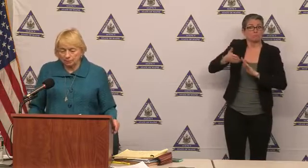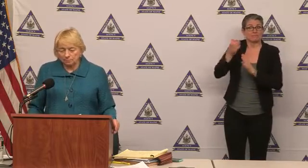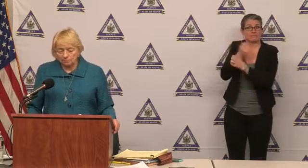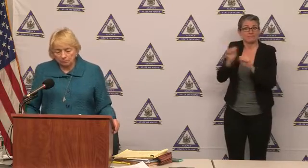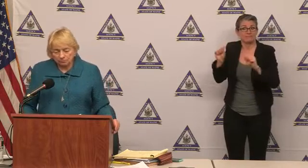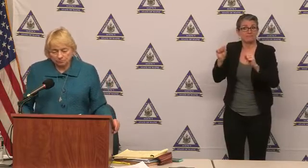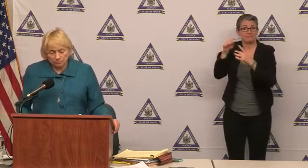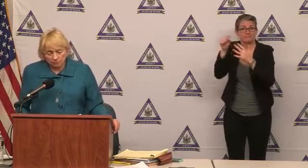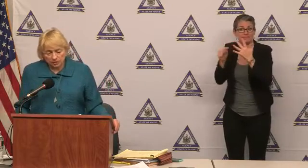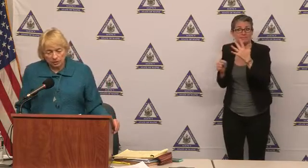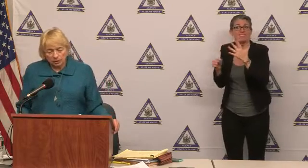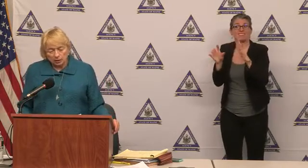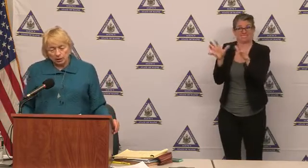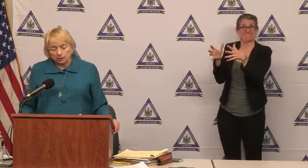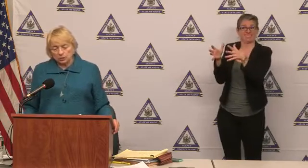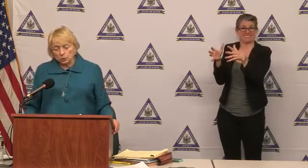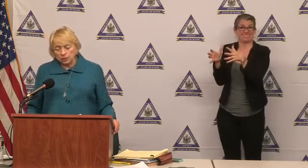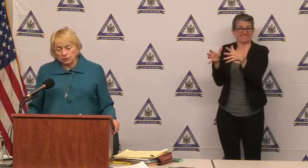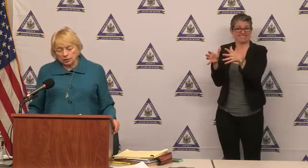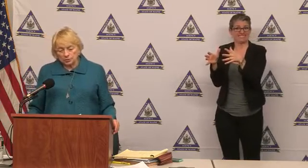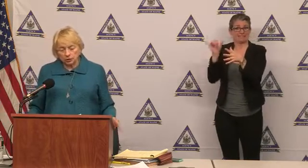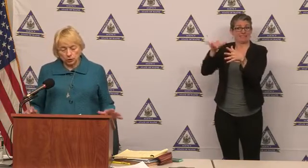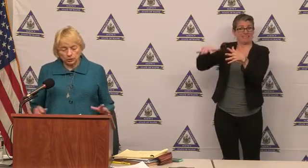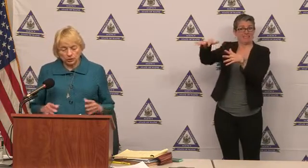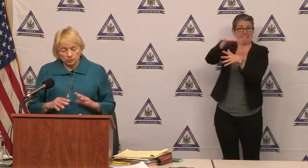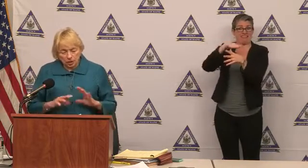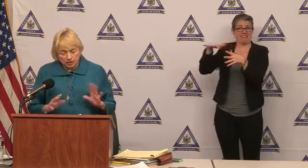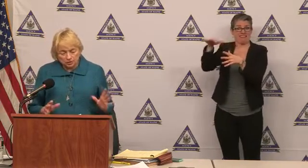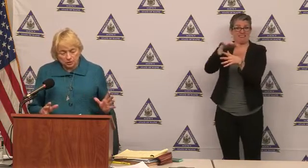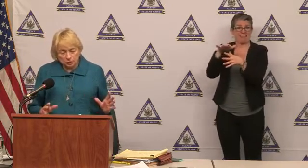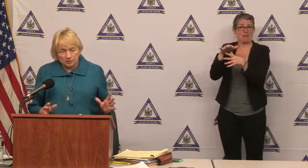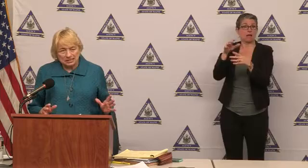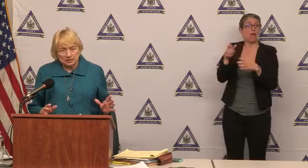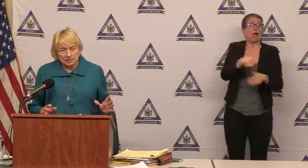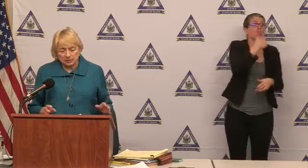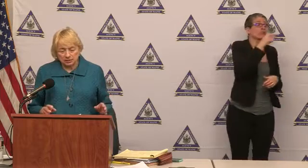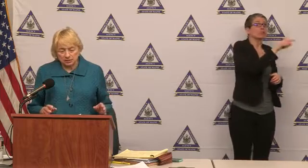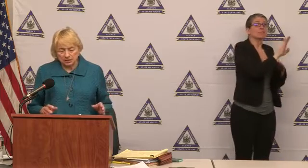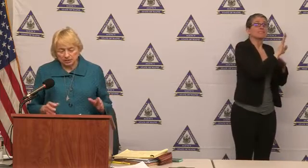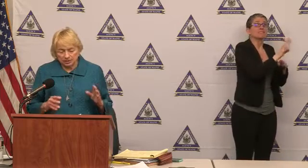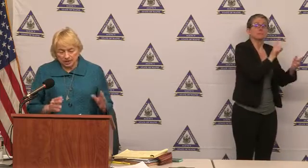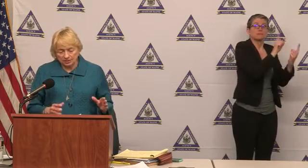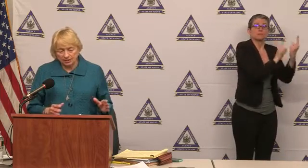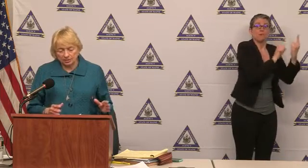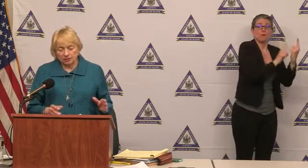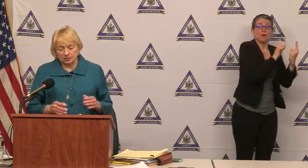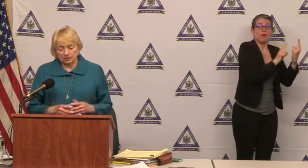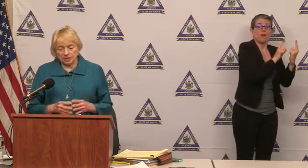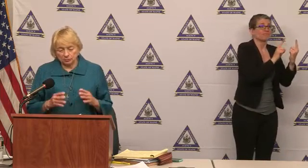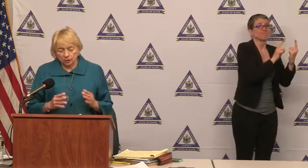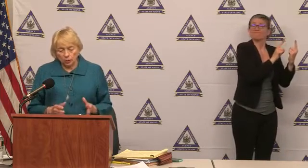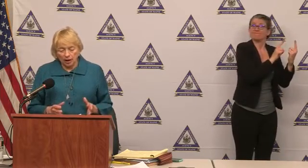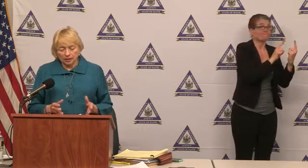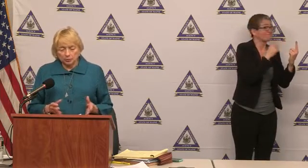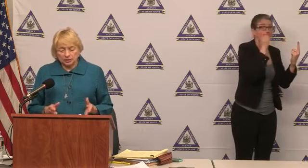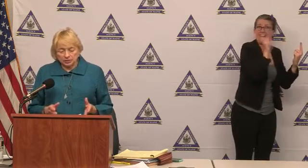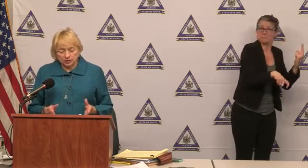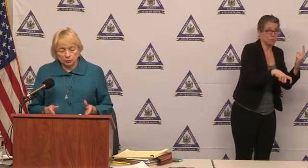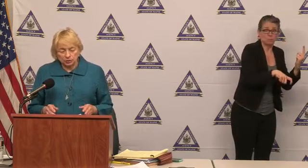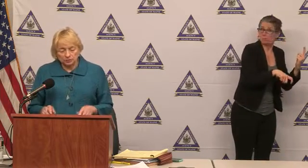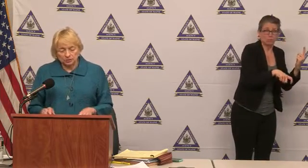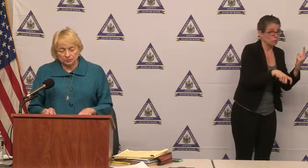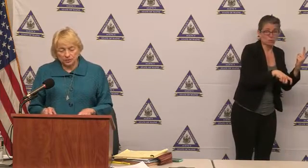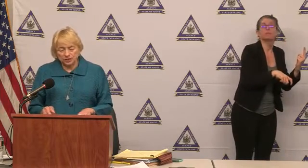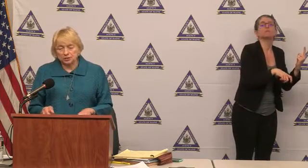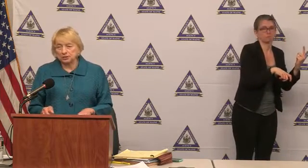contact. This order also closes non-essential businesses, sites that require more than 10